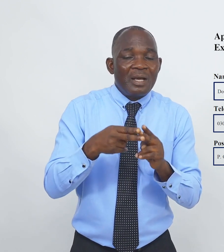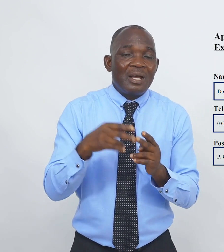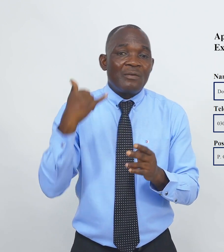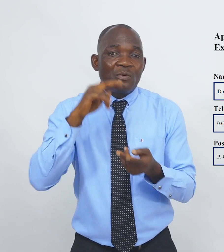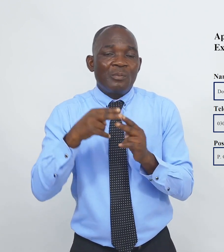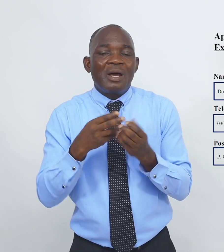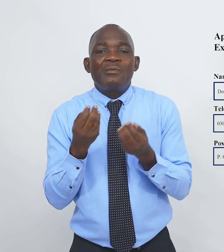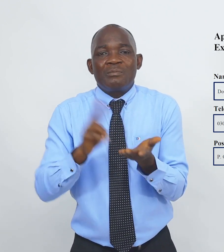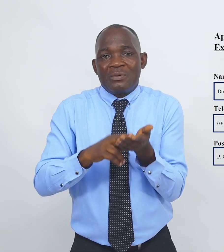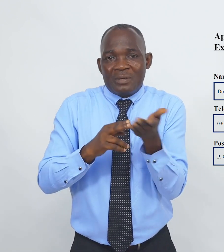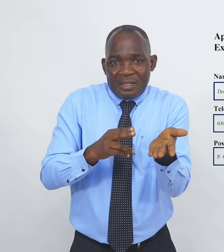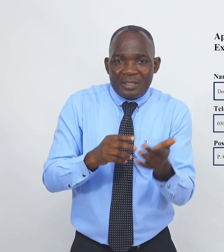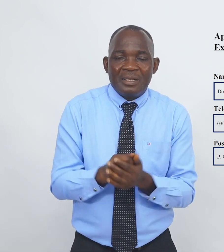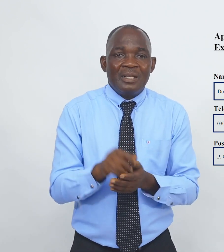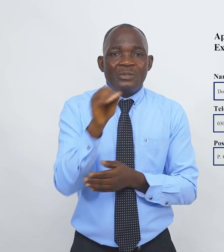of Information Unit.